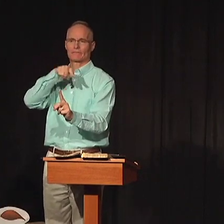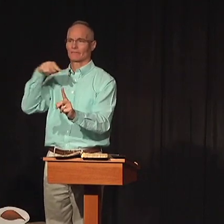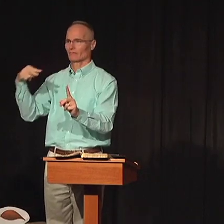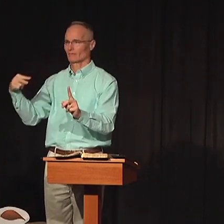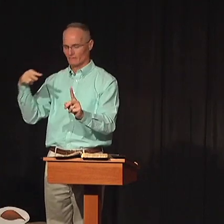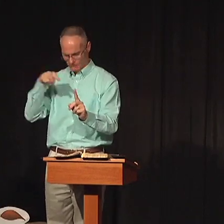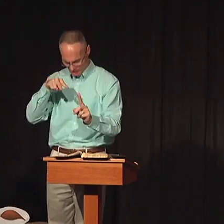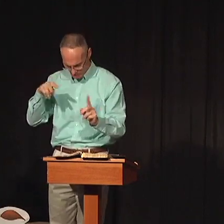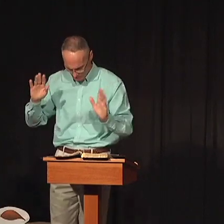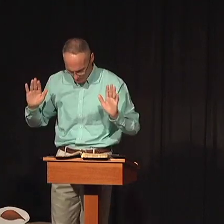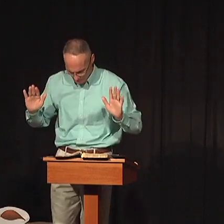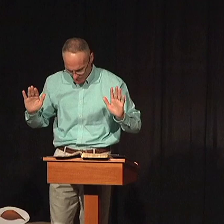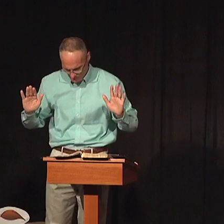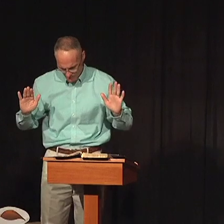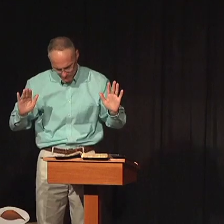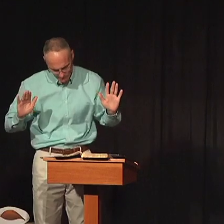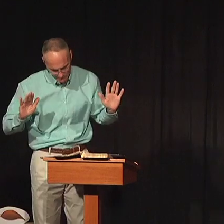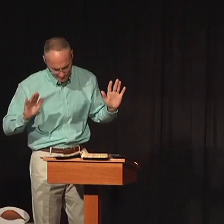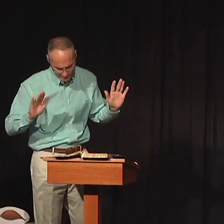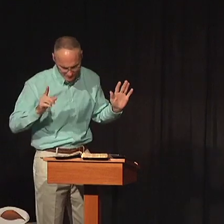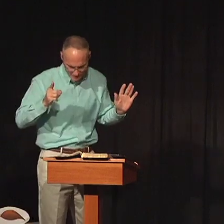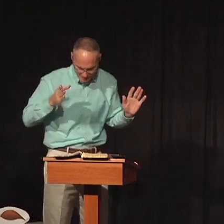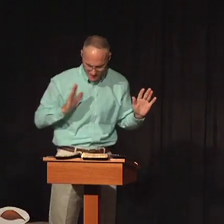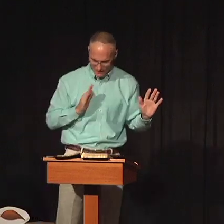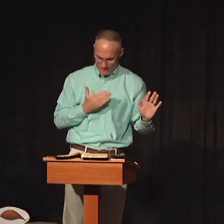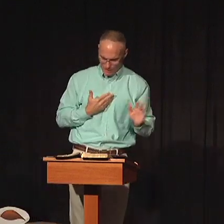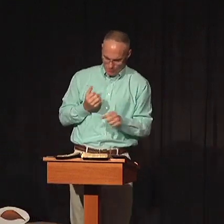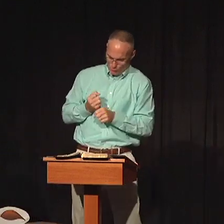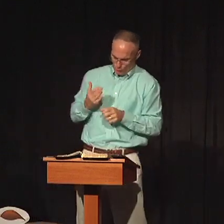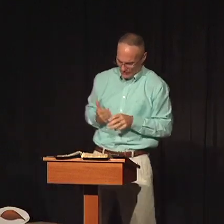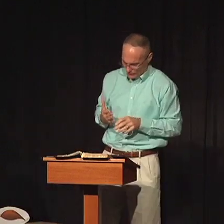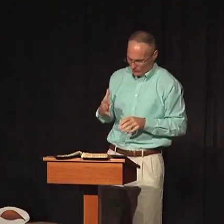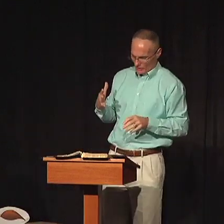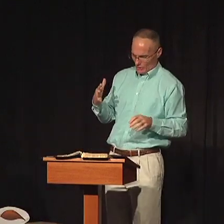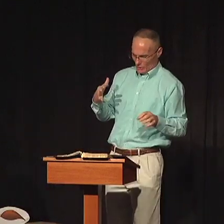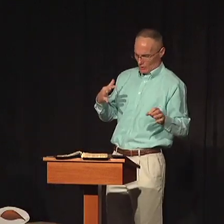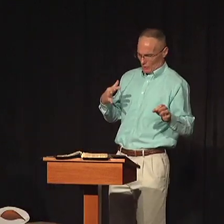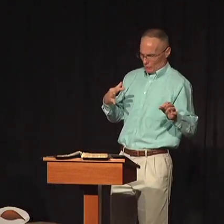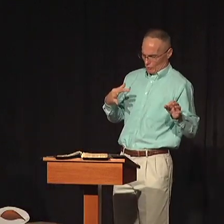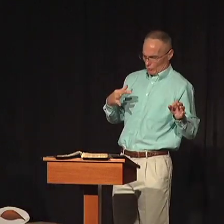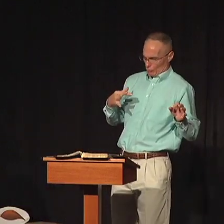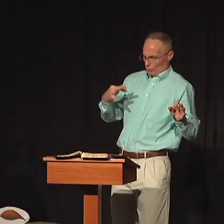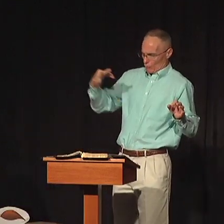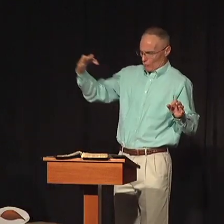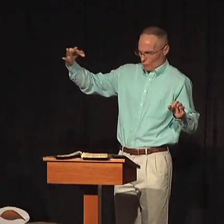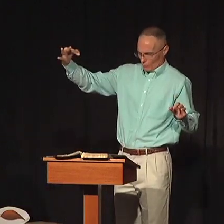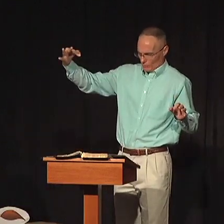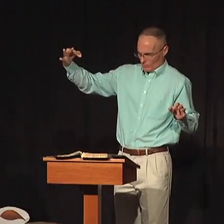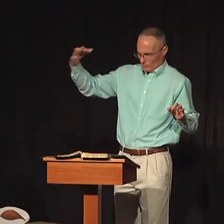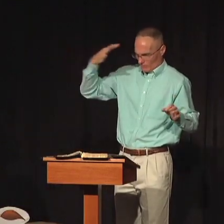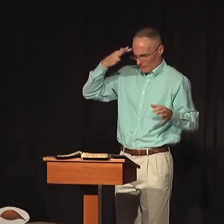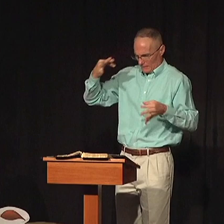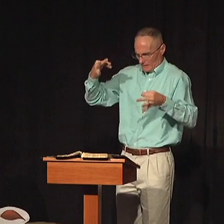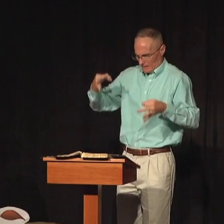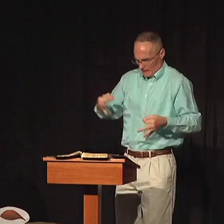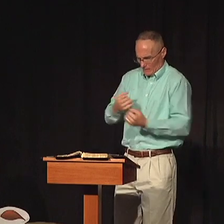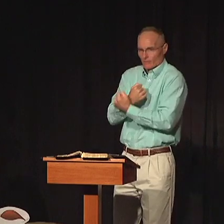But keep perspective with it. God, our Creator, has chosen us,